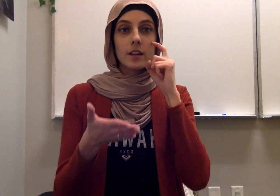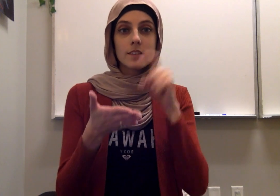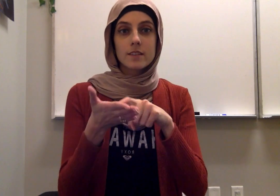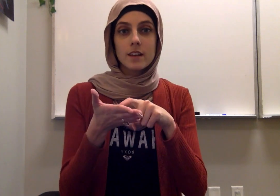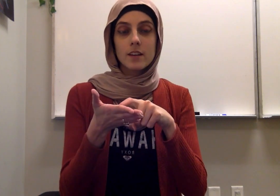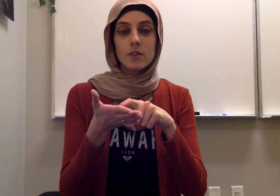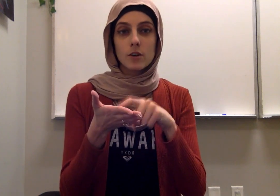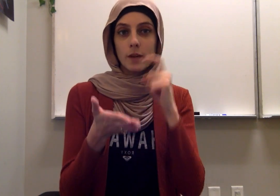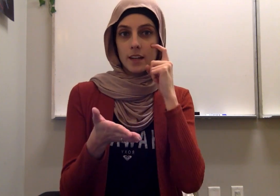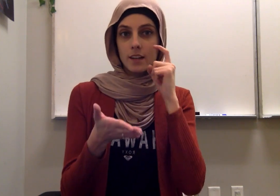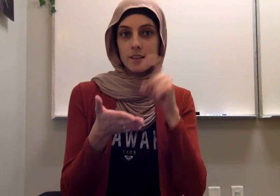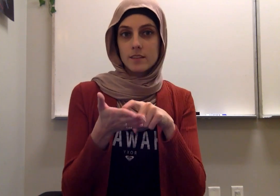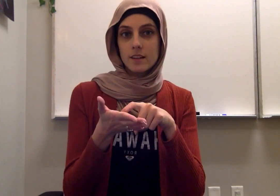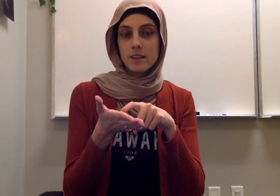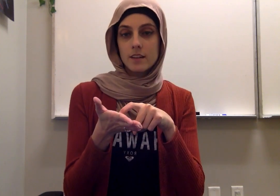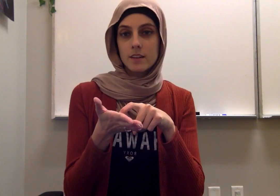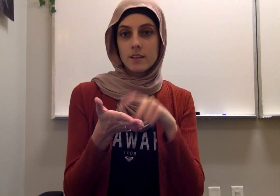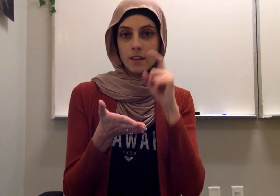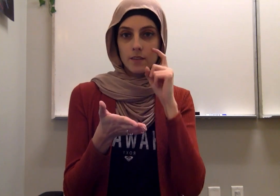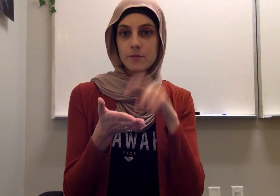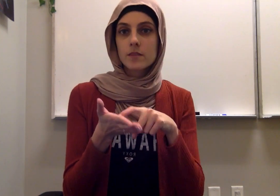Notice or recognize. Okay.